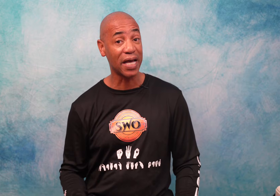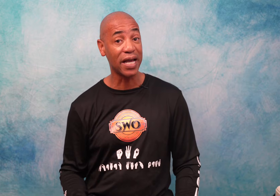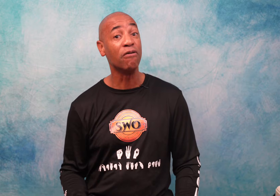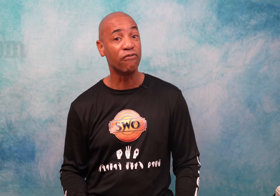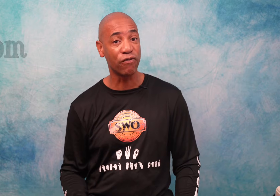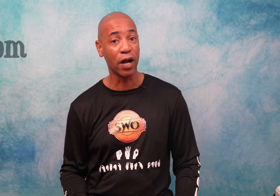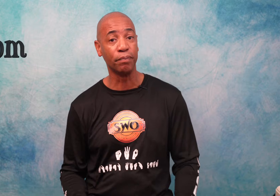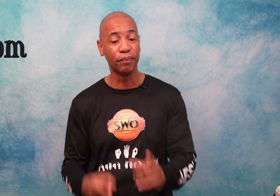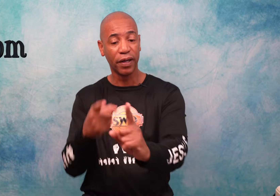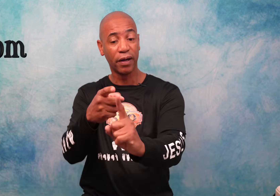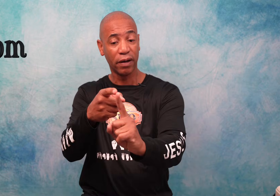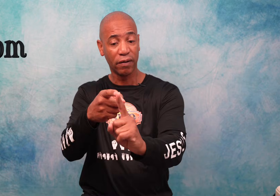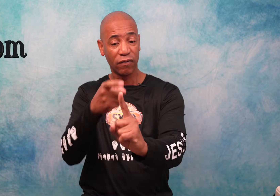sign from.